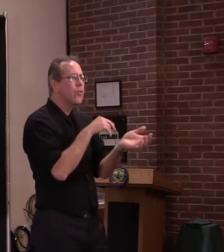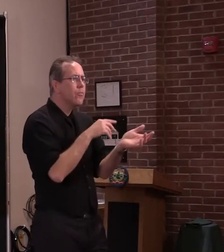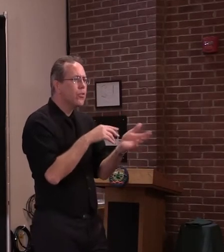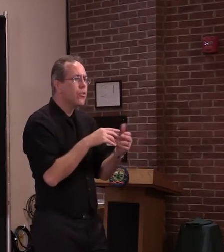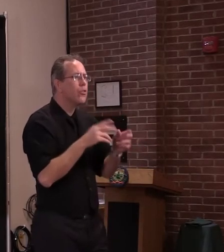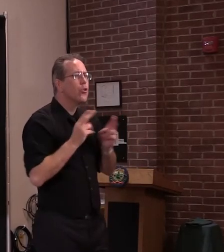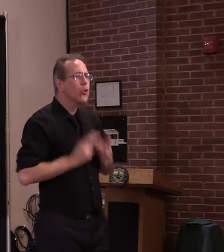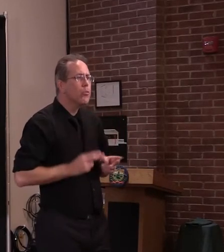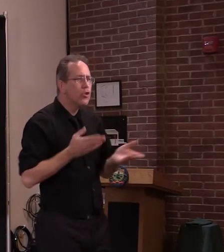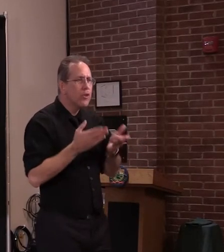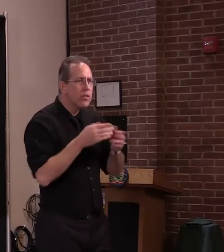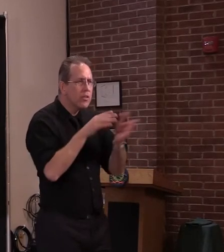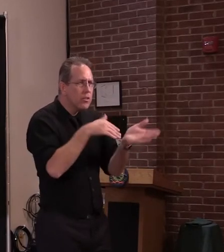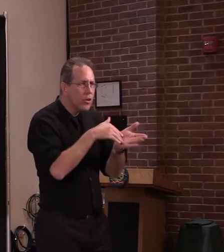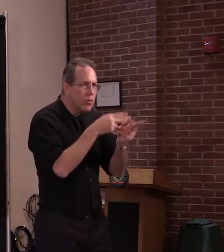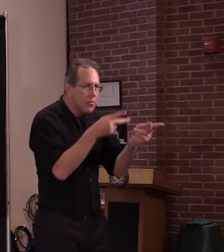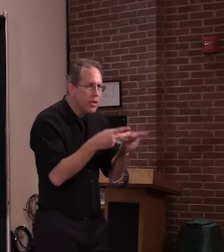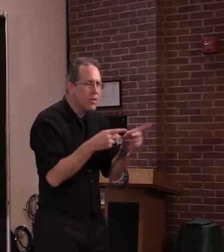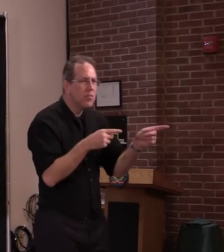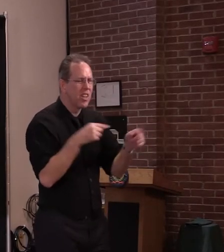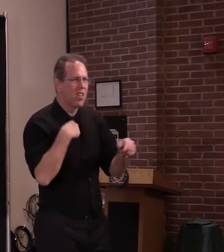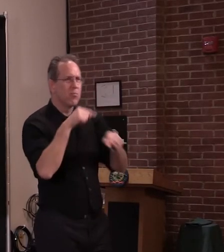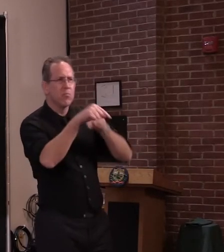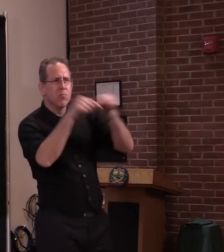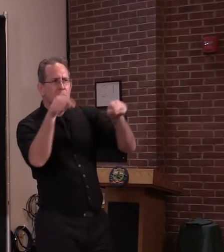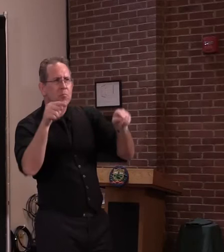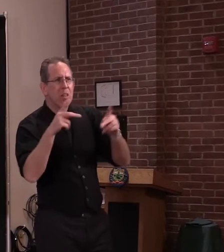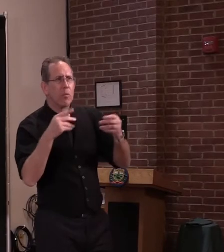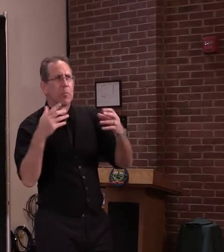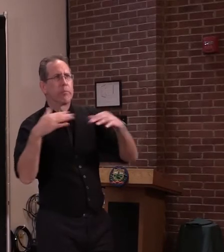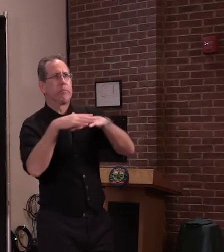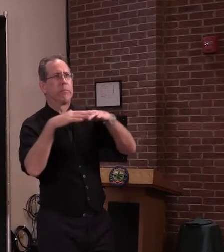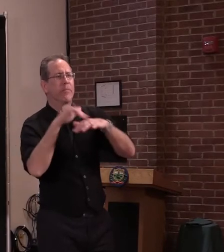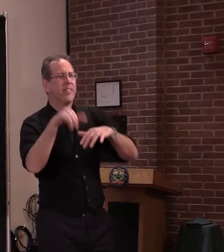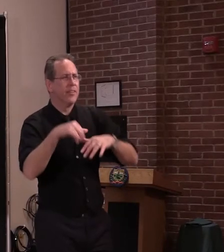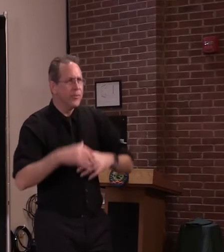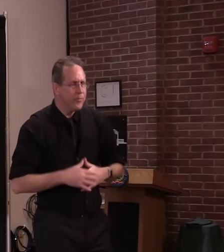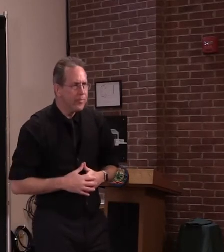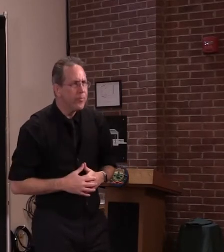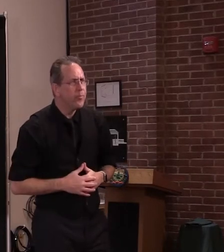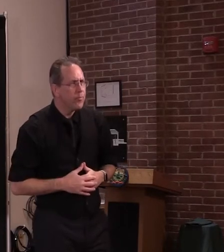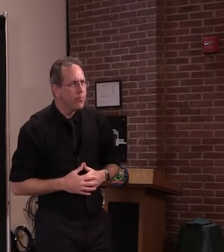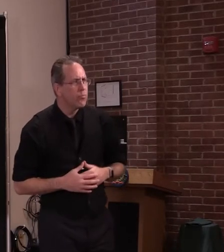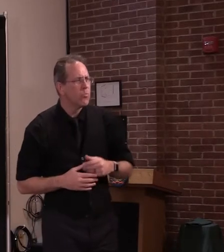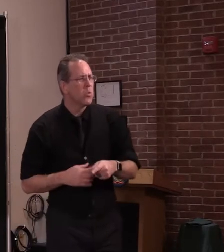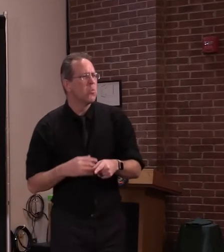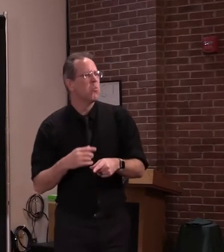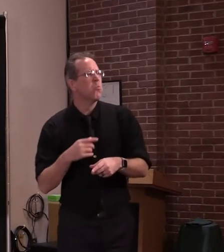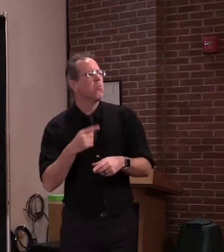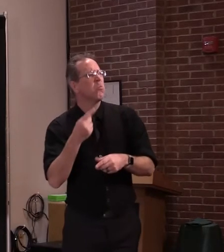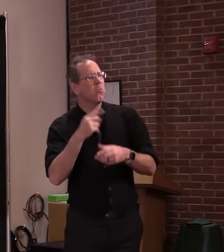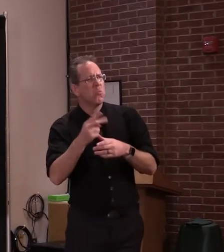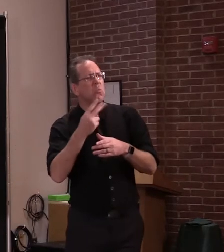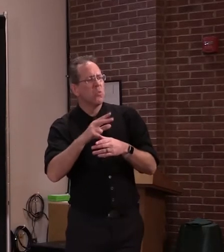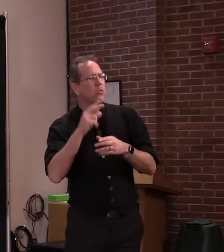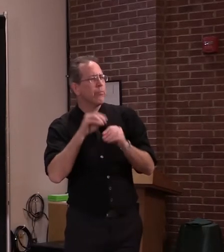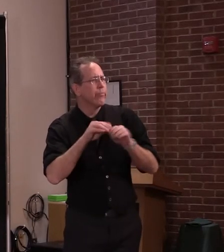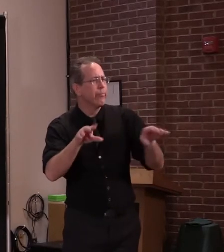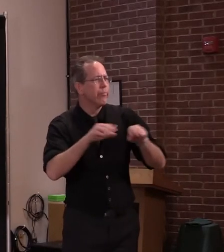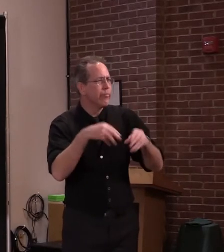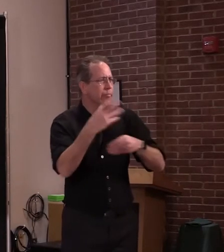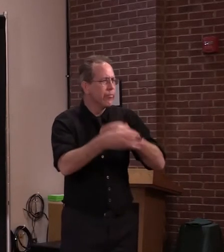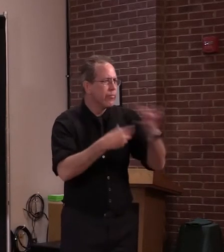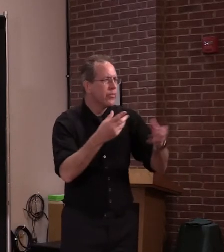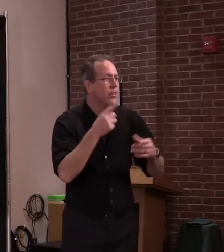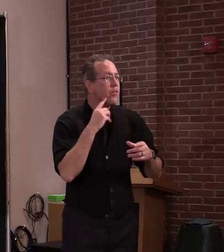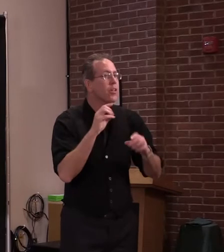And that's in the coming week? That's correct. The emergency management team has been working on that over